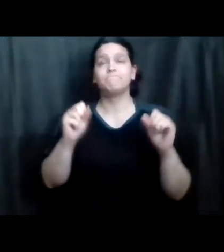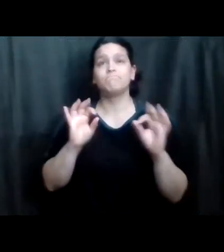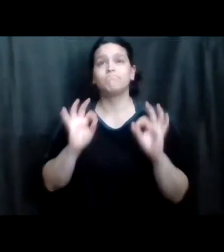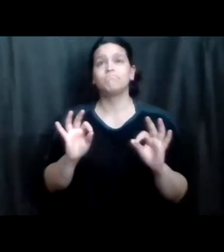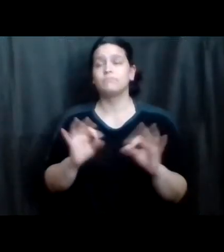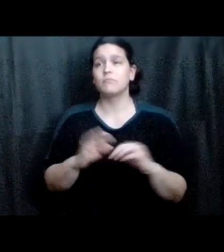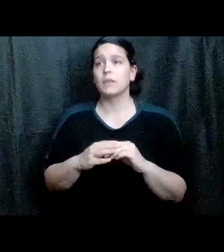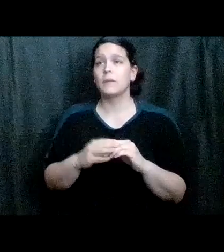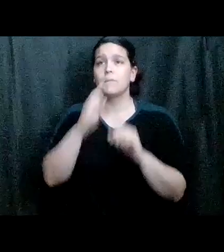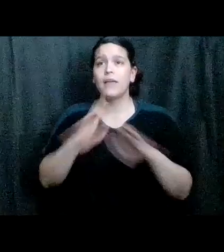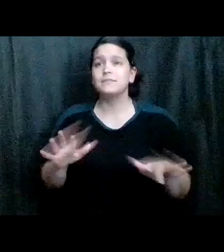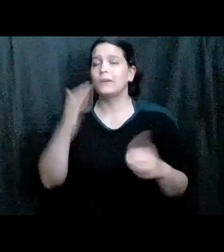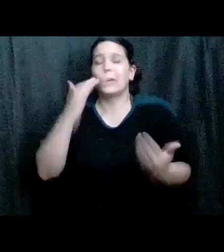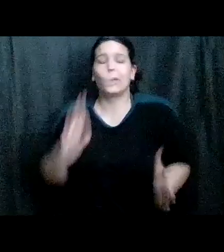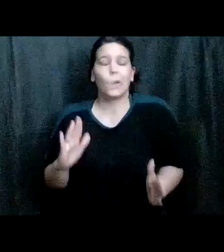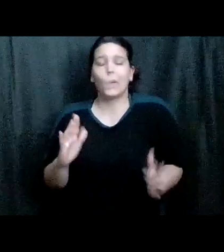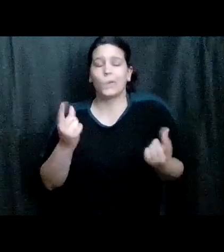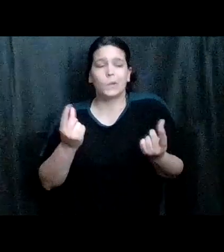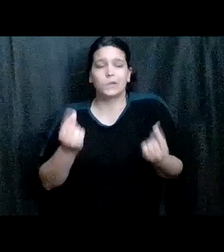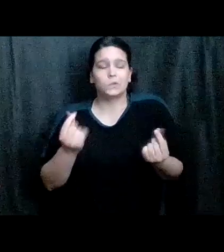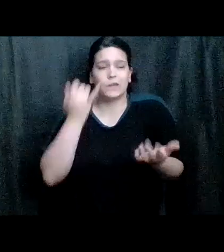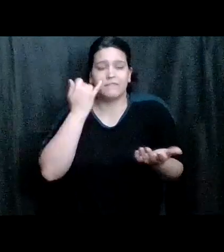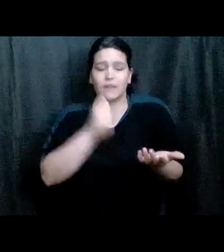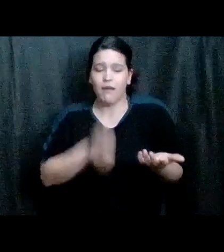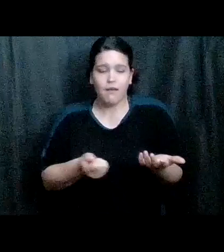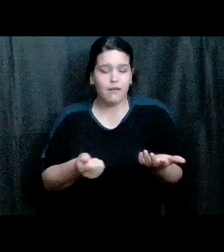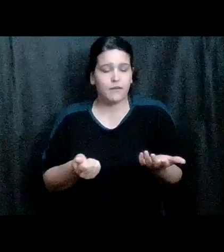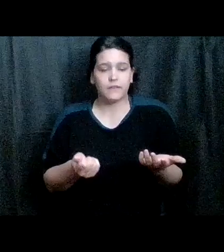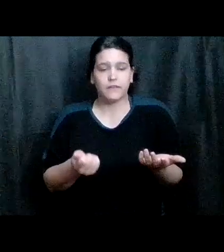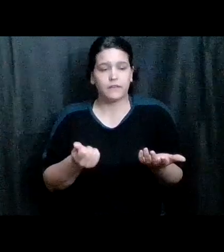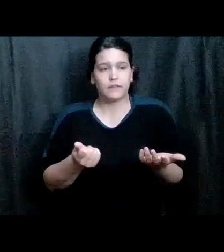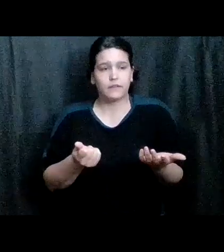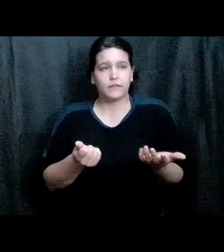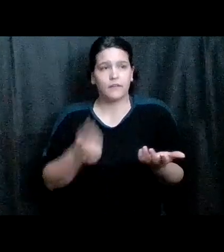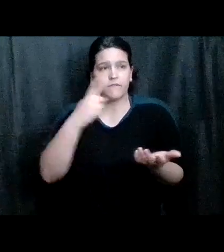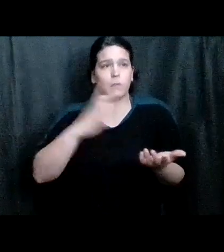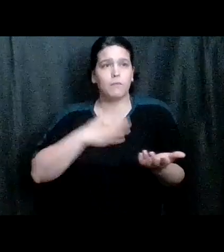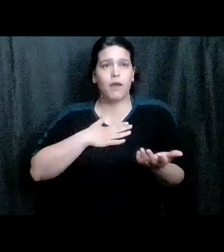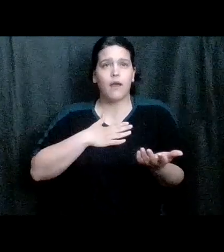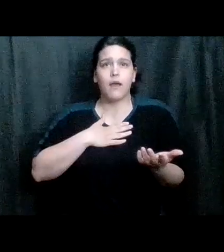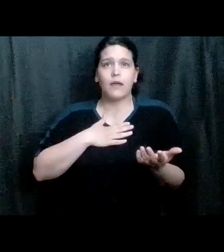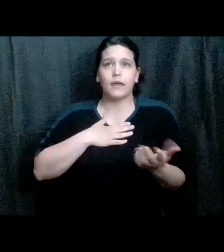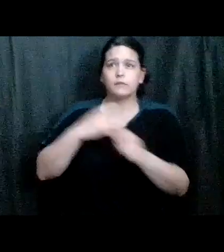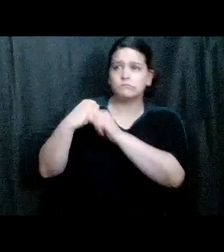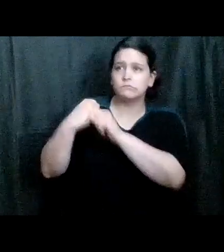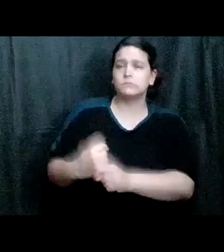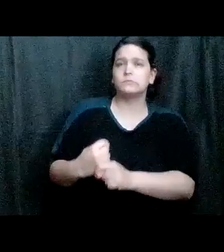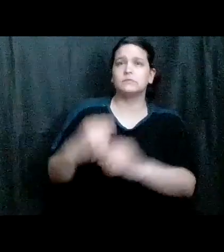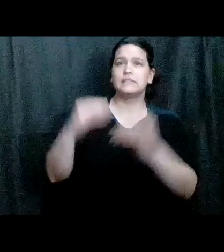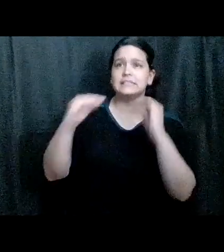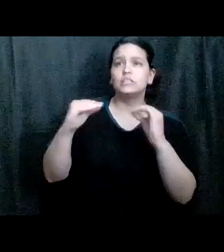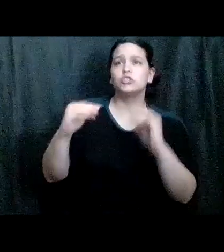I don't know what I would do if it wasn't for the teachings of our plant relatives, of our